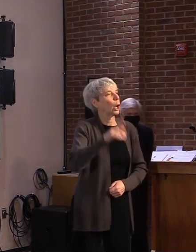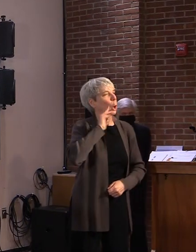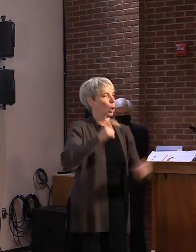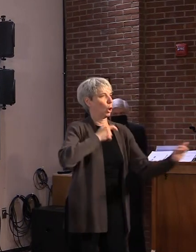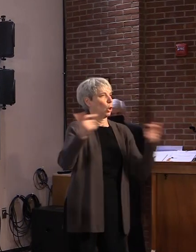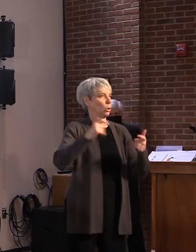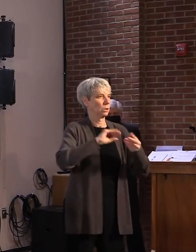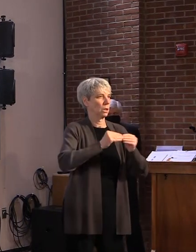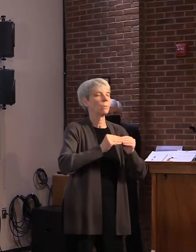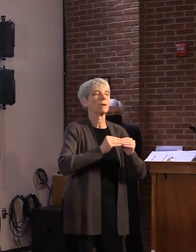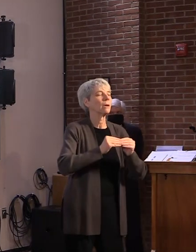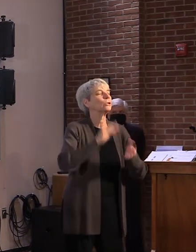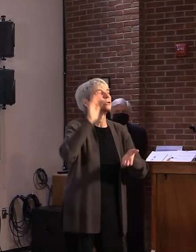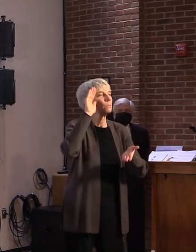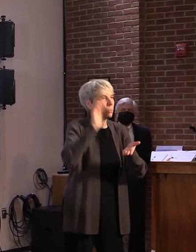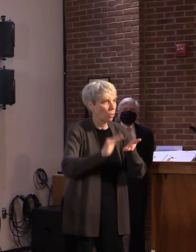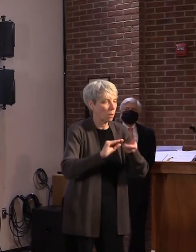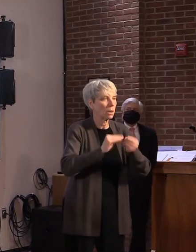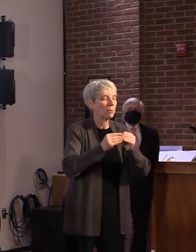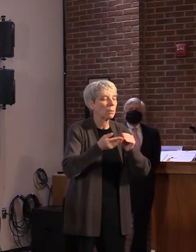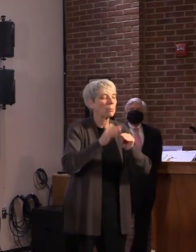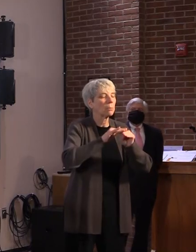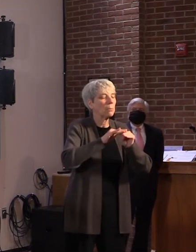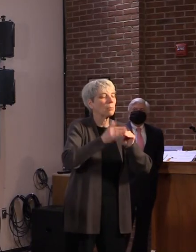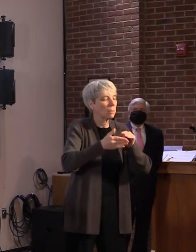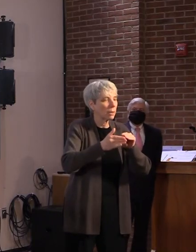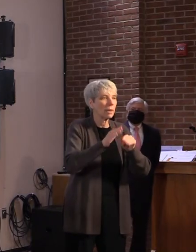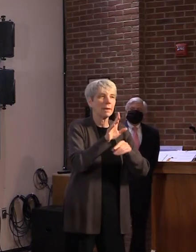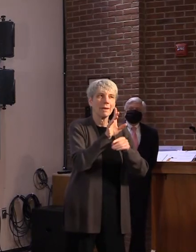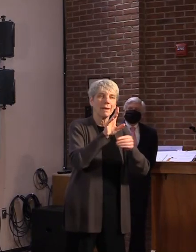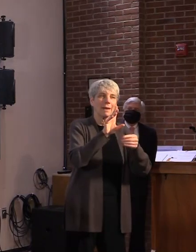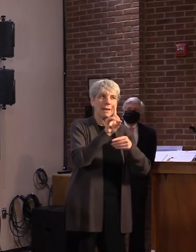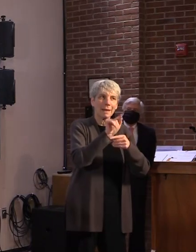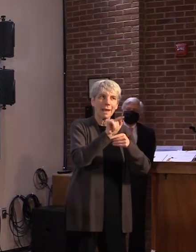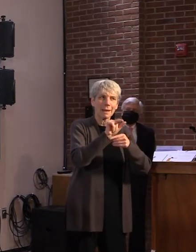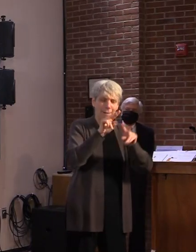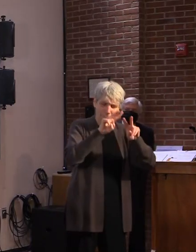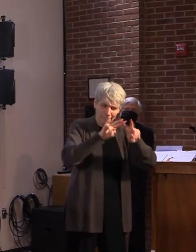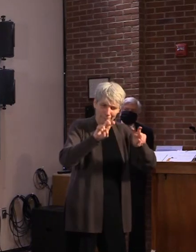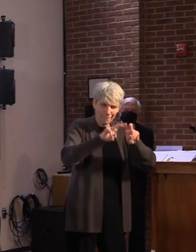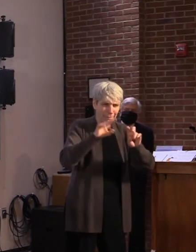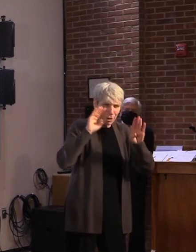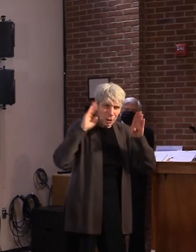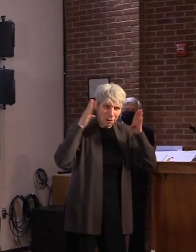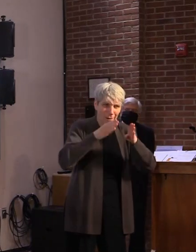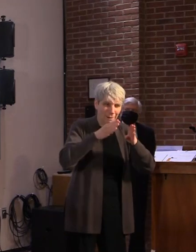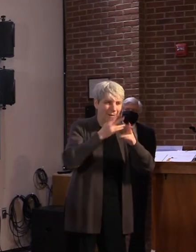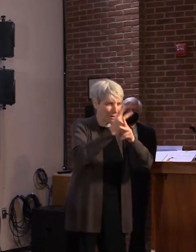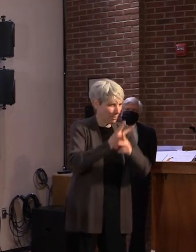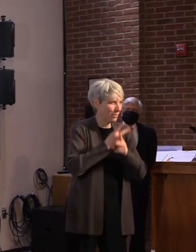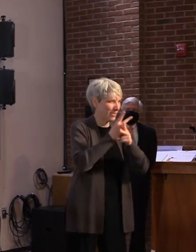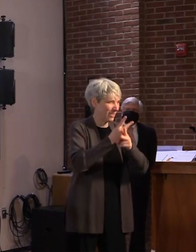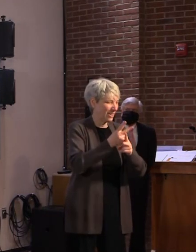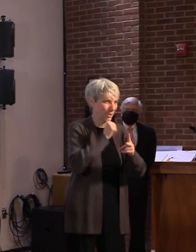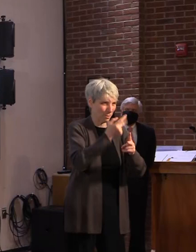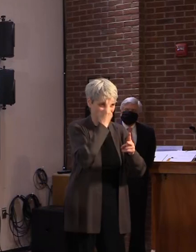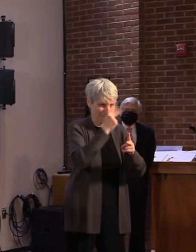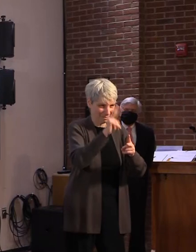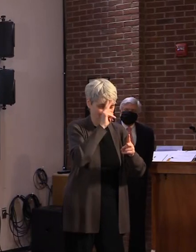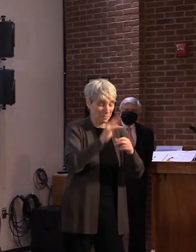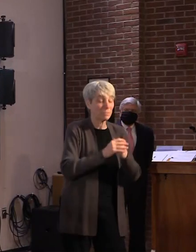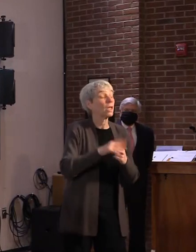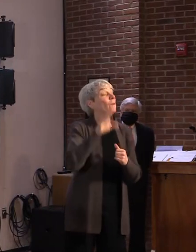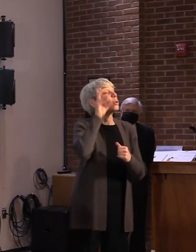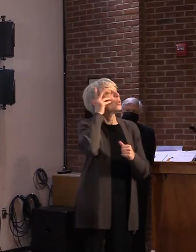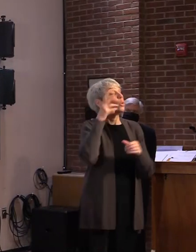So one has to be careful when one looks at data all the time. Regarding Winooski, we remain at